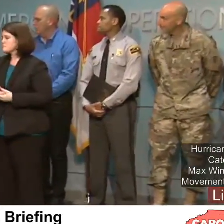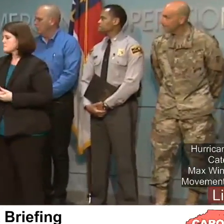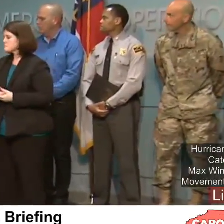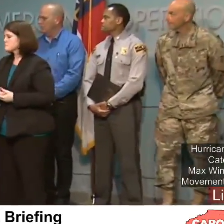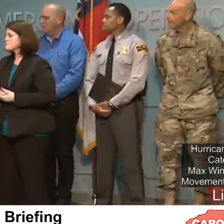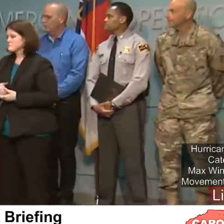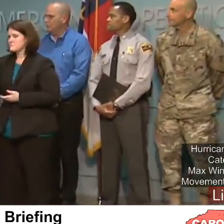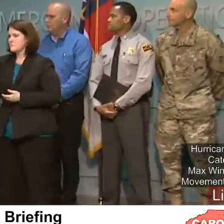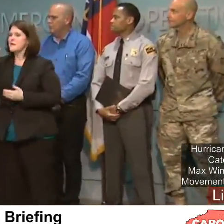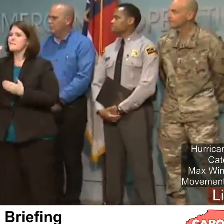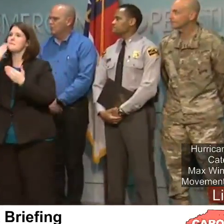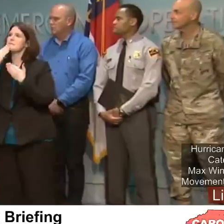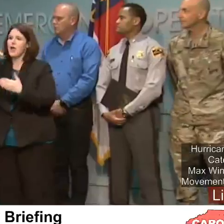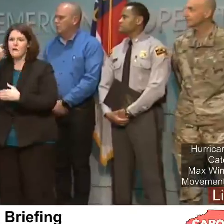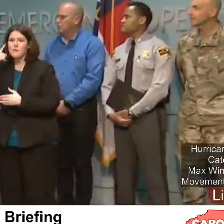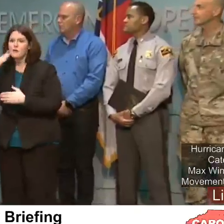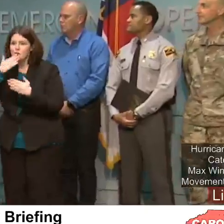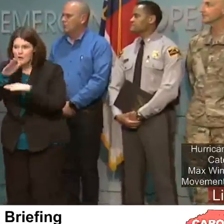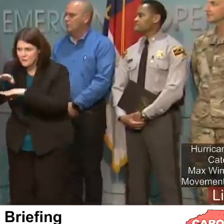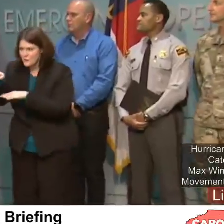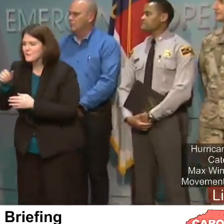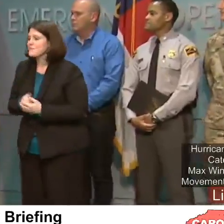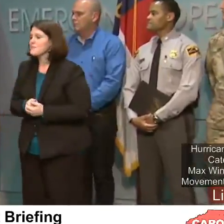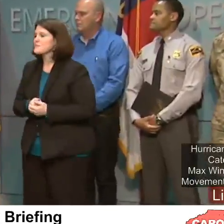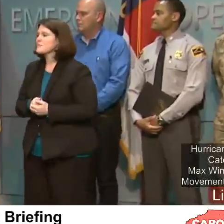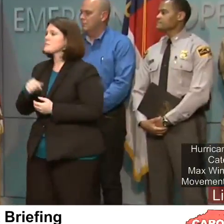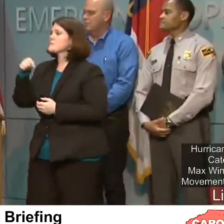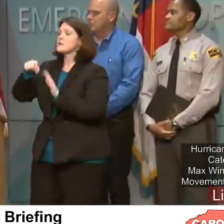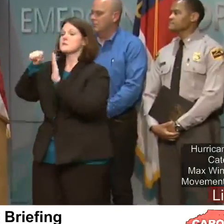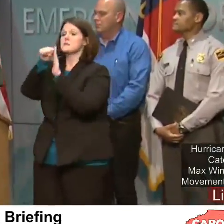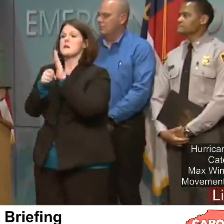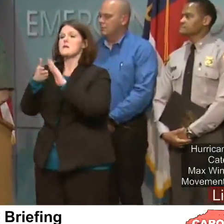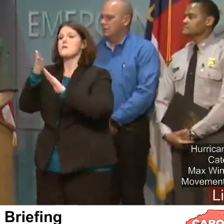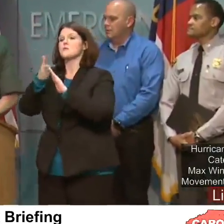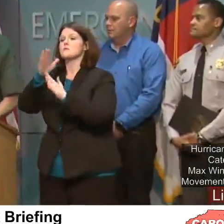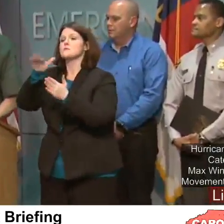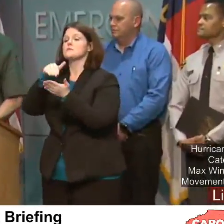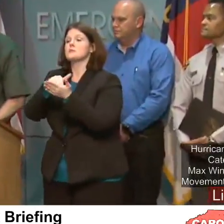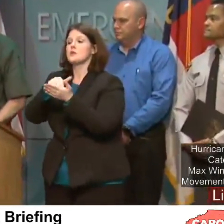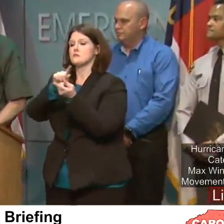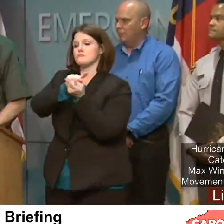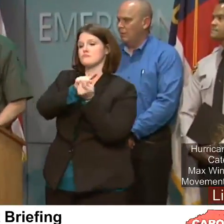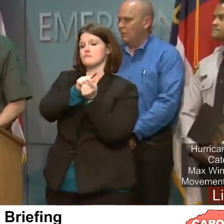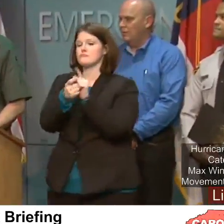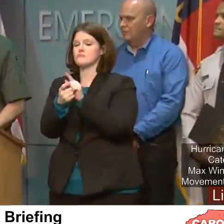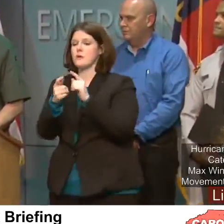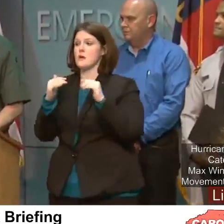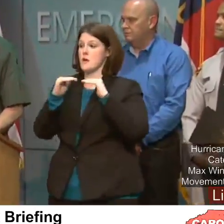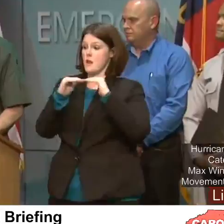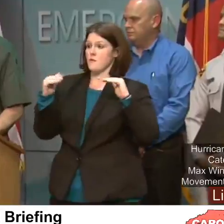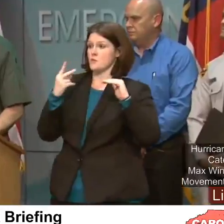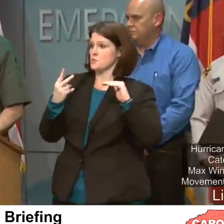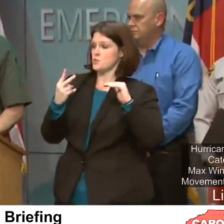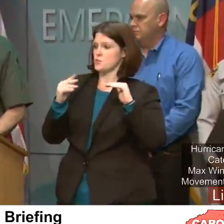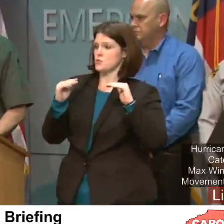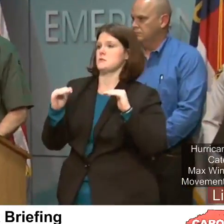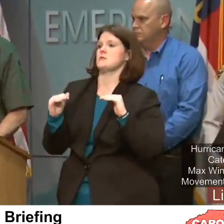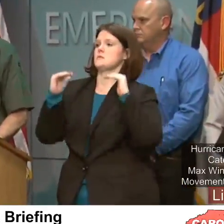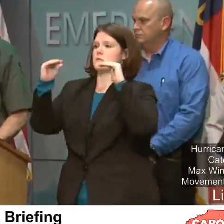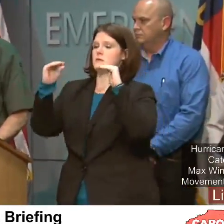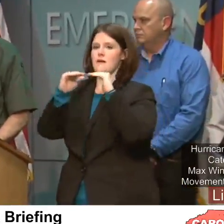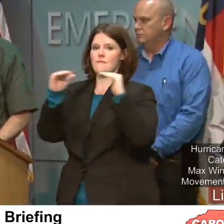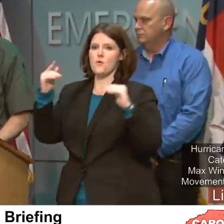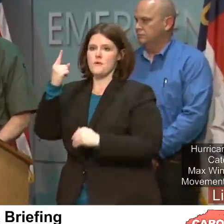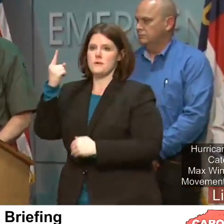Thank you, Governor. Good afternoon, everybody. The State Operations Center is transitioning from a level 2 to a level 1 at